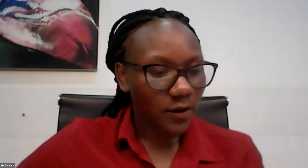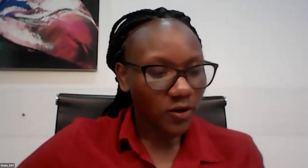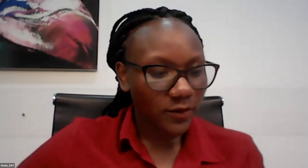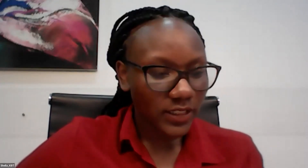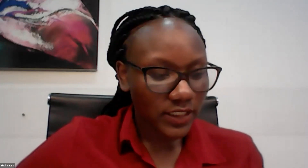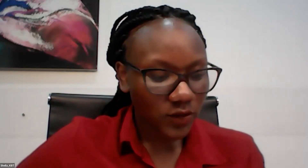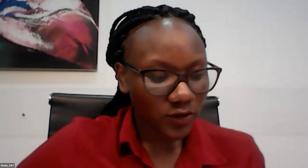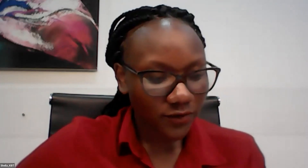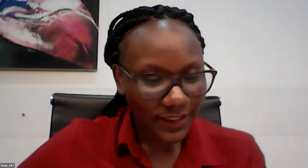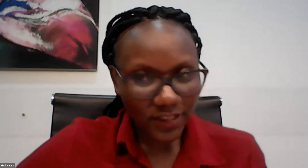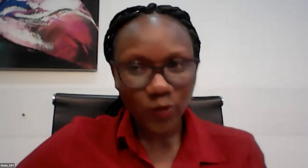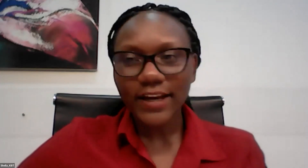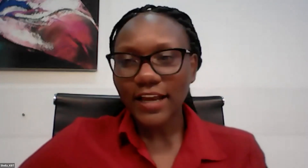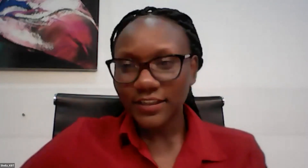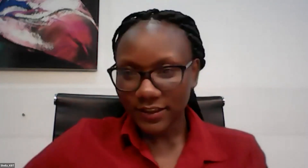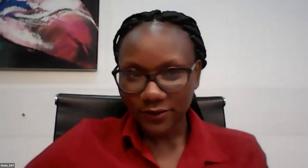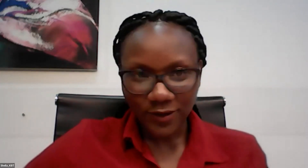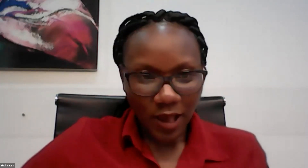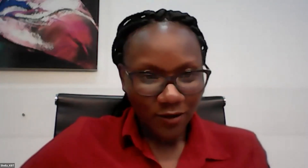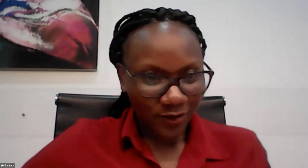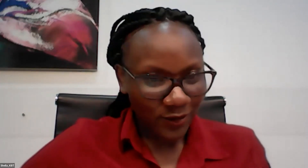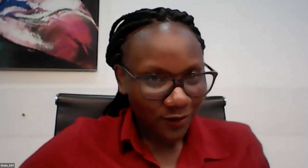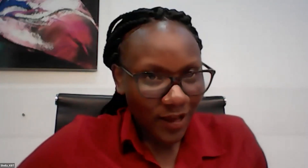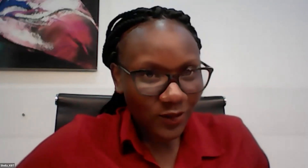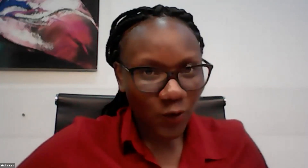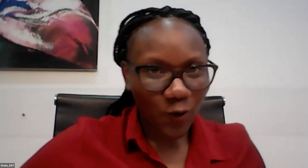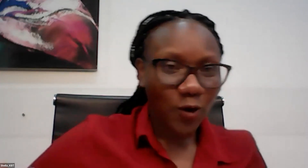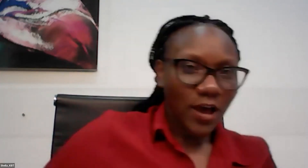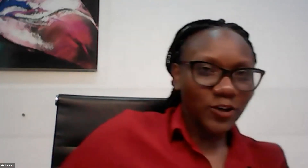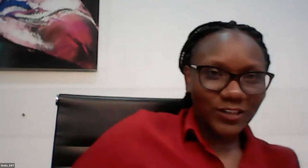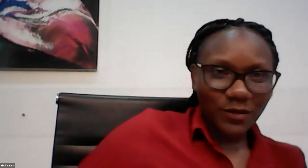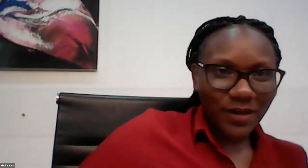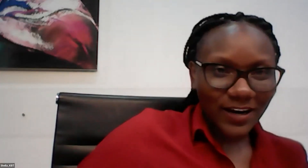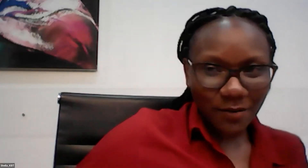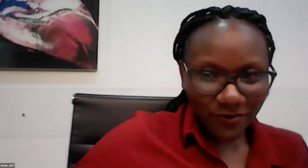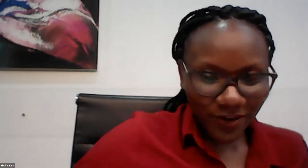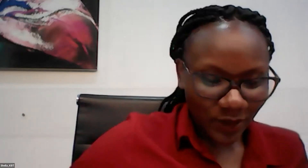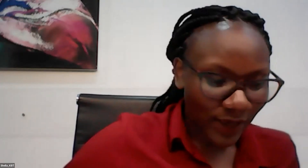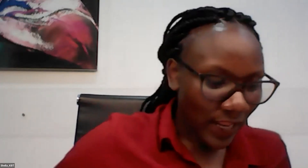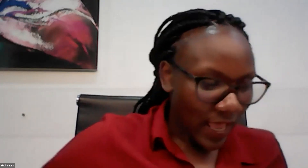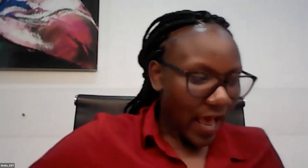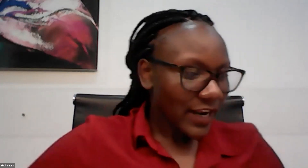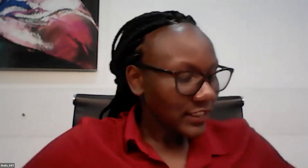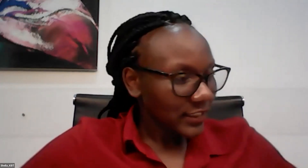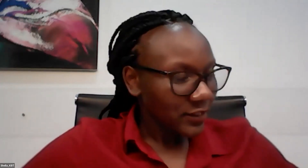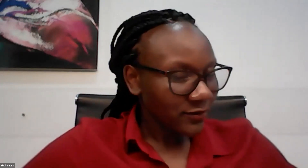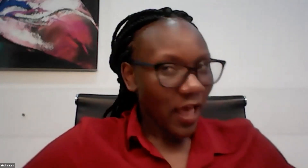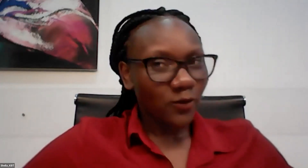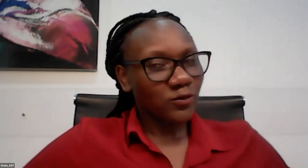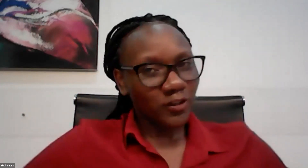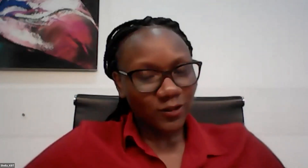you think about the presentation so far, just one adjective. For those of us who don't remember grammar very well, an